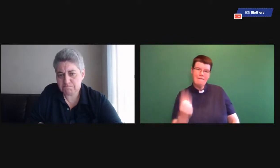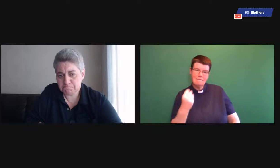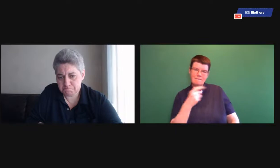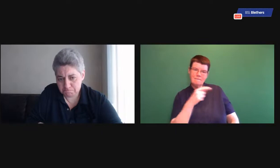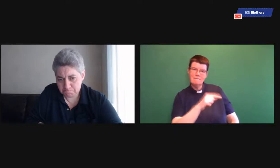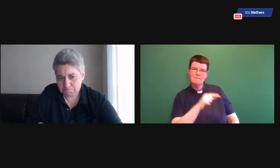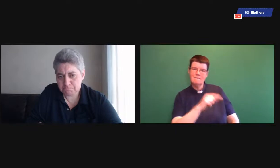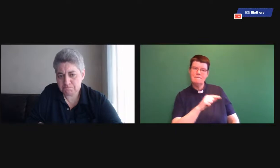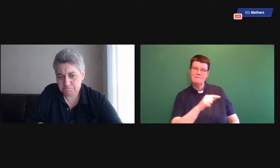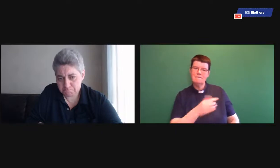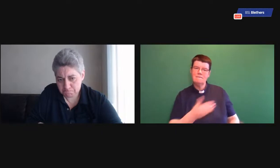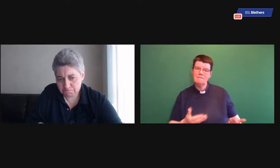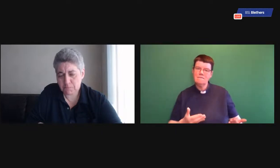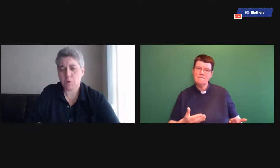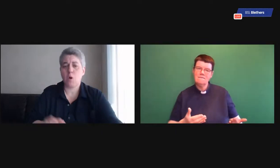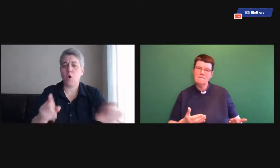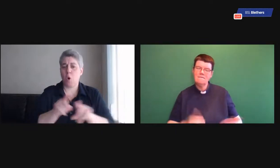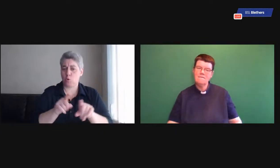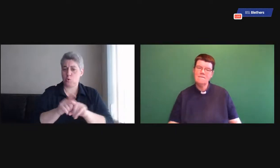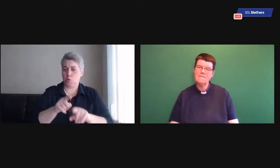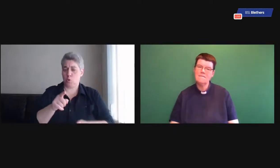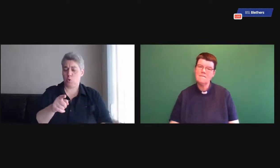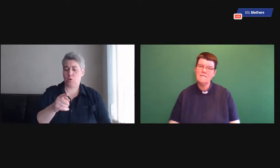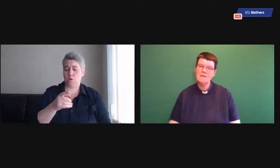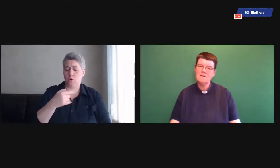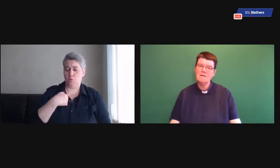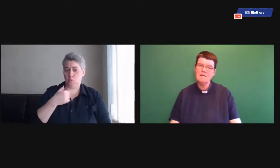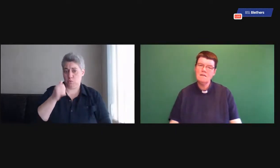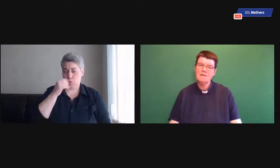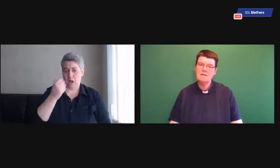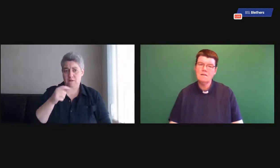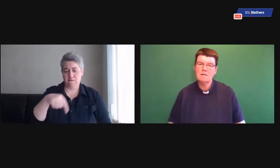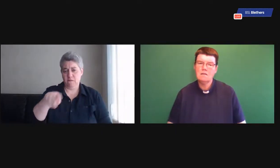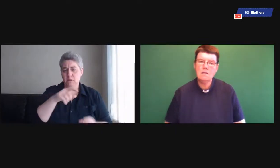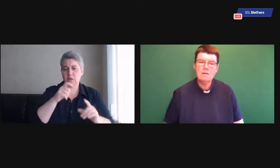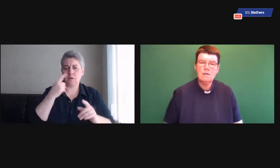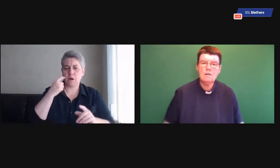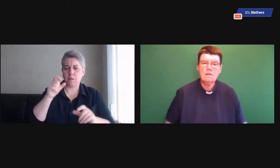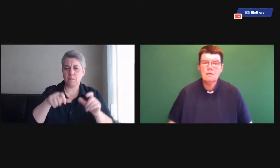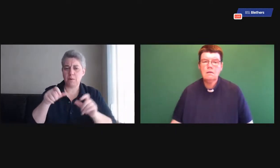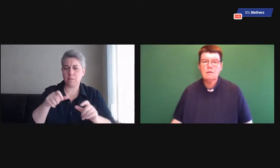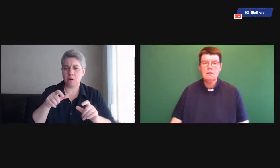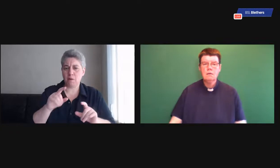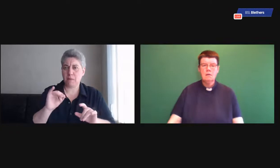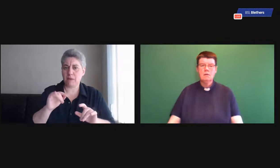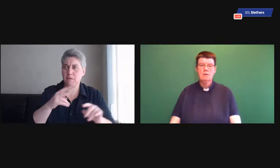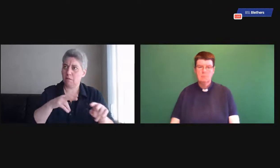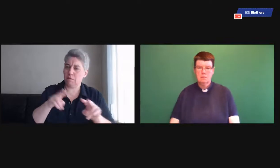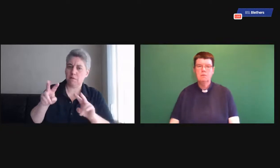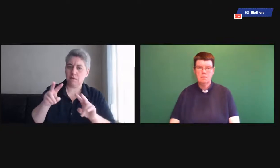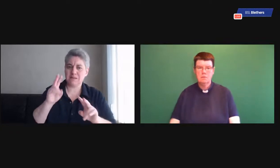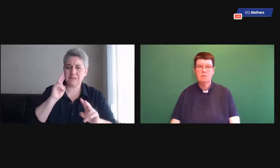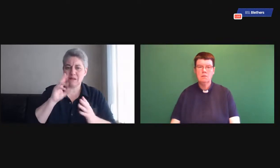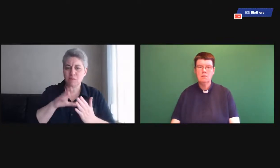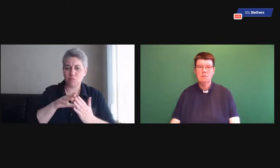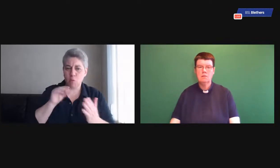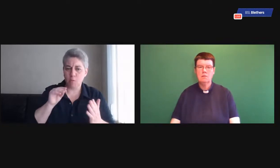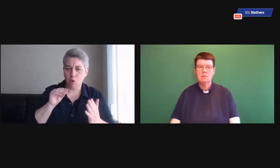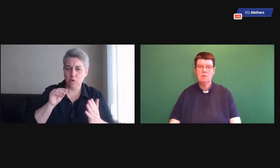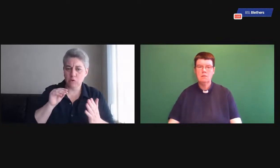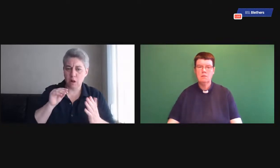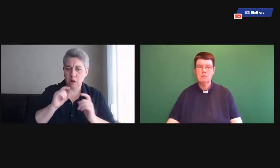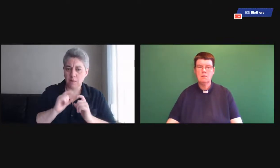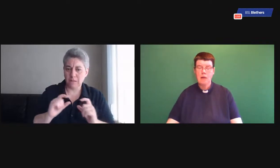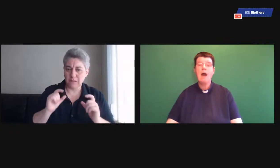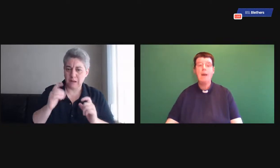family events so that not just the young deaf people, but their parents can know I'm there. Because there's maybe